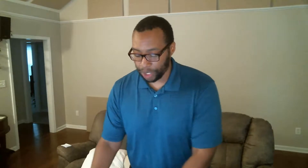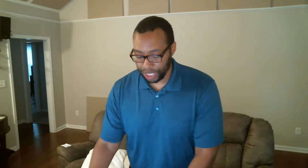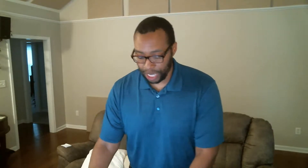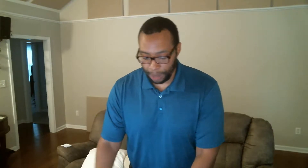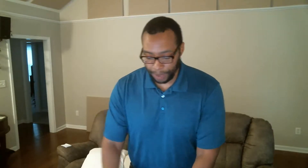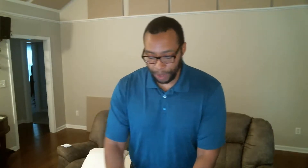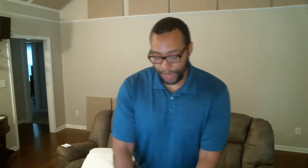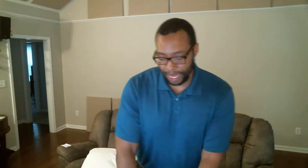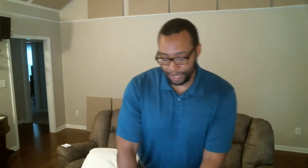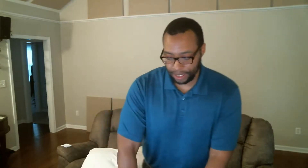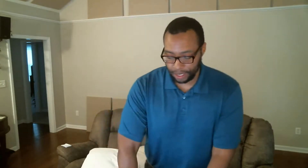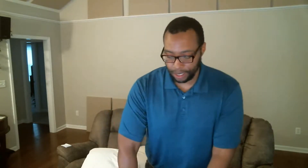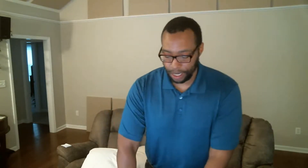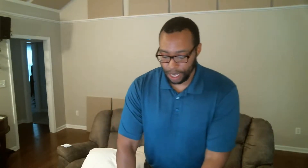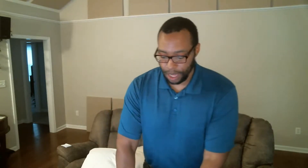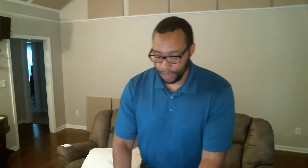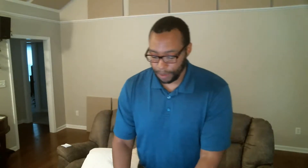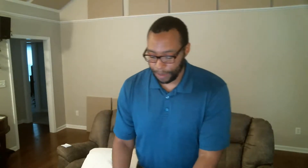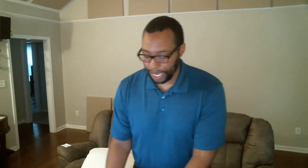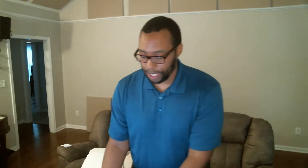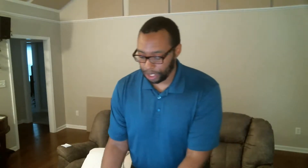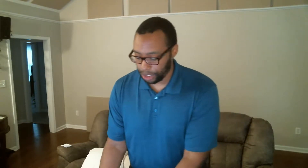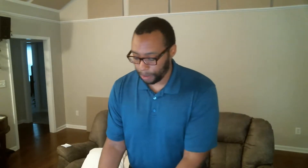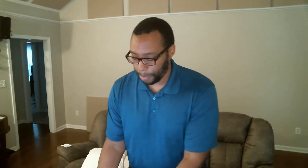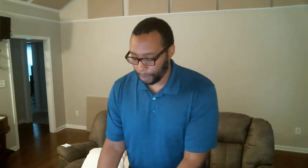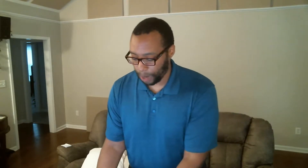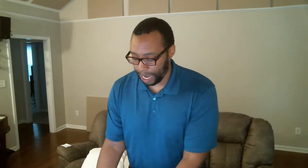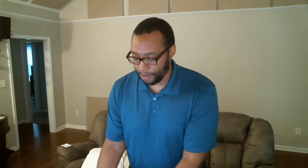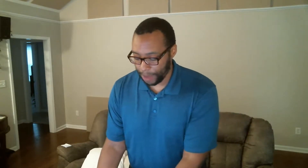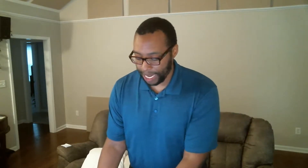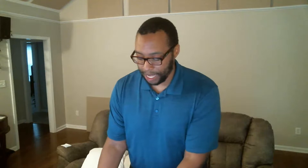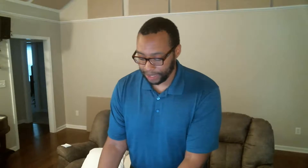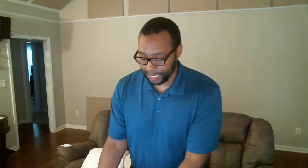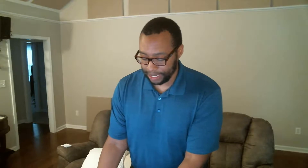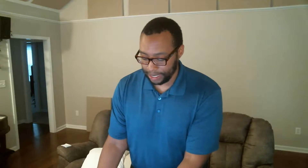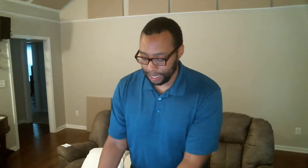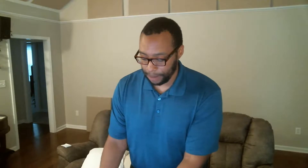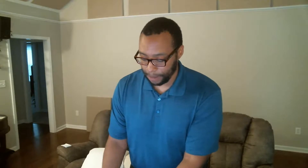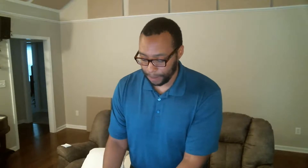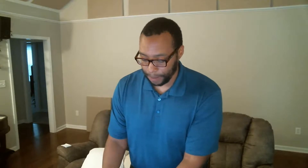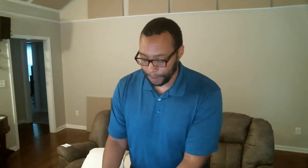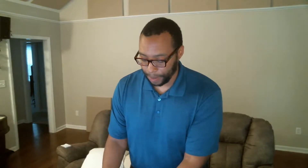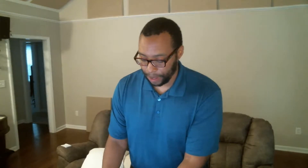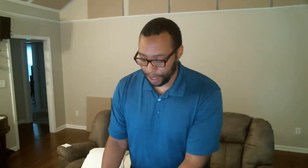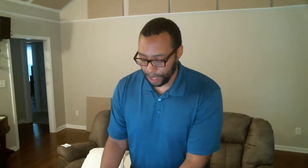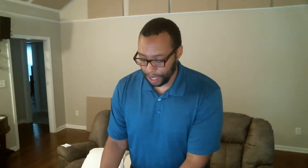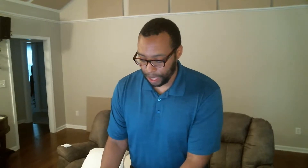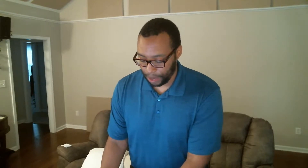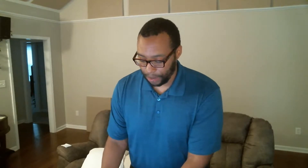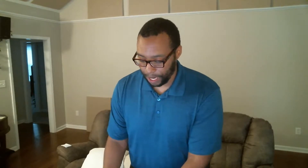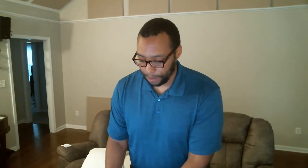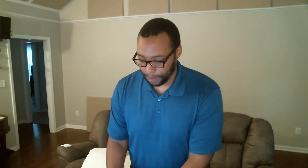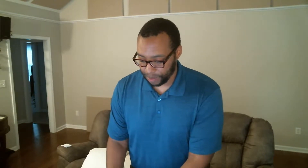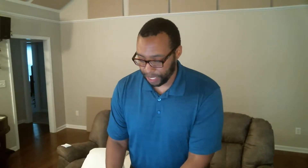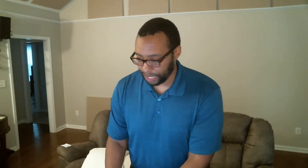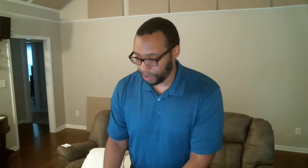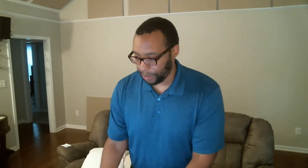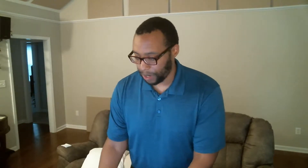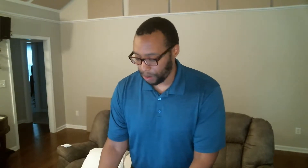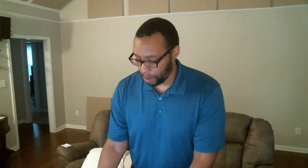you to upload that to the page where everybody else can see it. All right. So that's going to be your